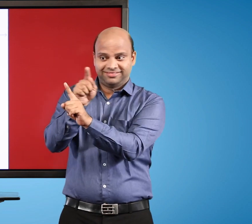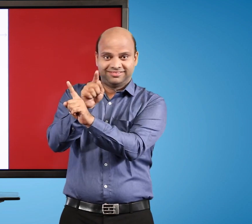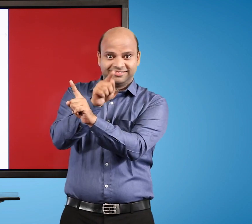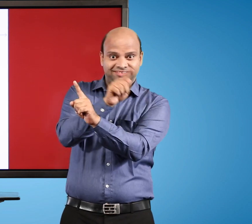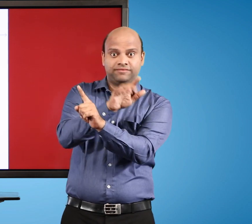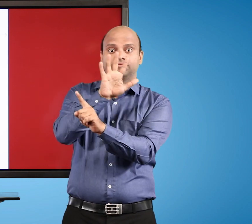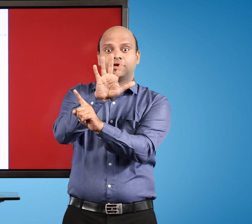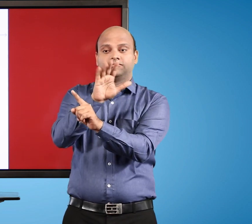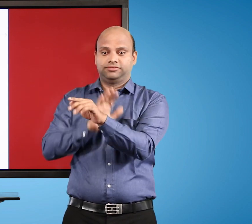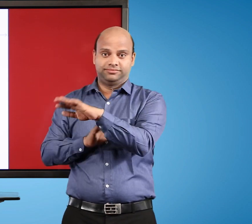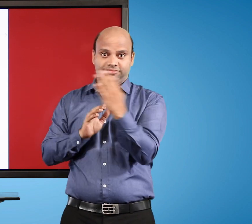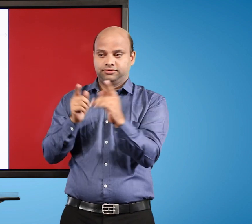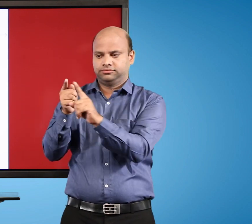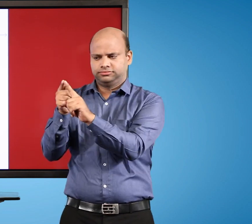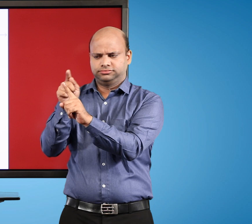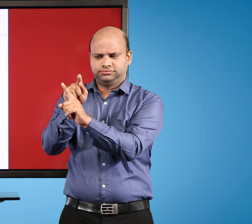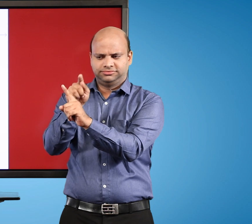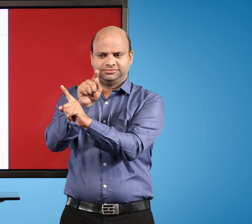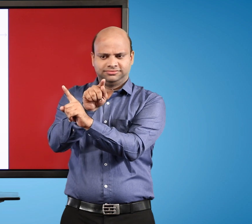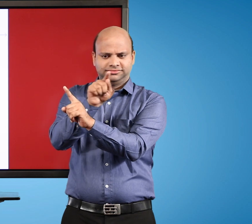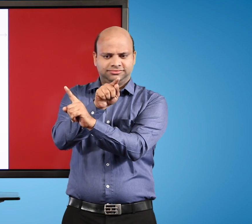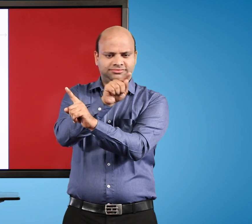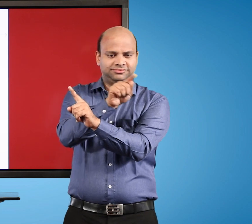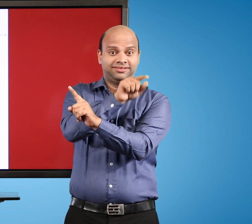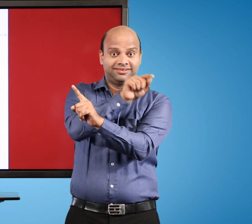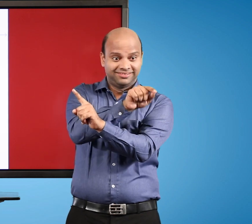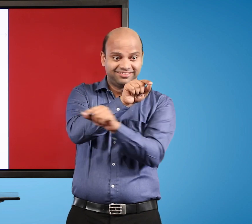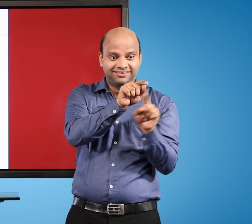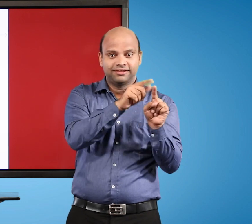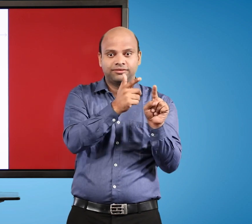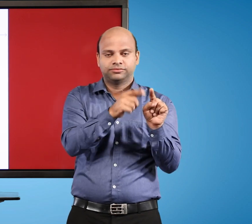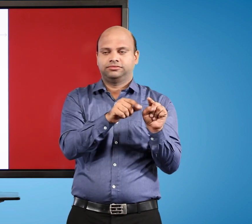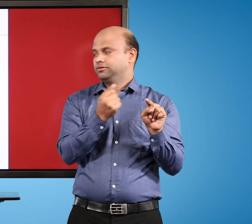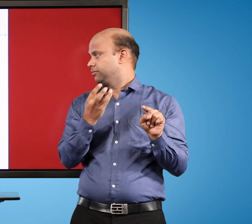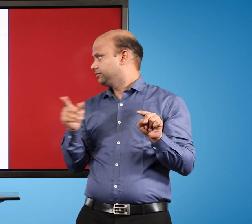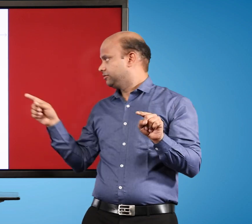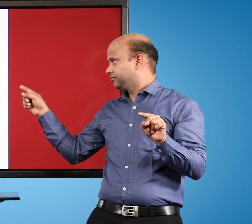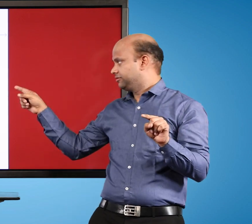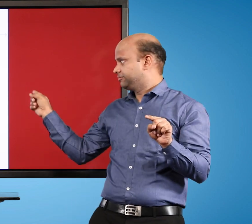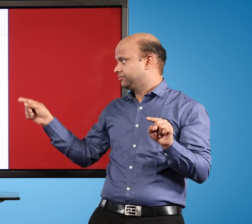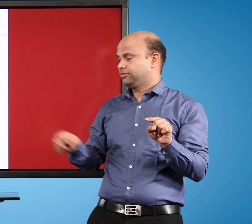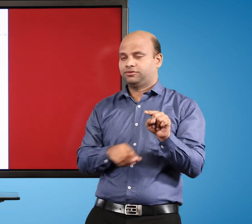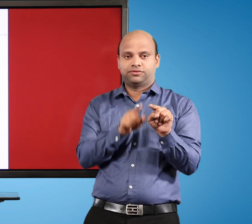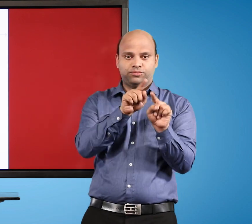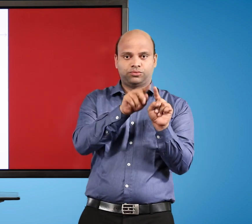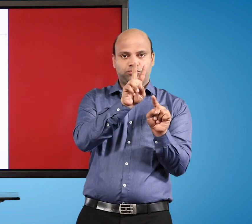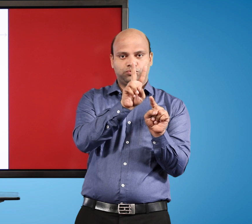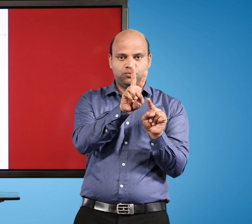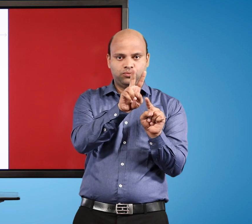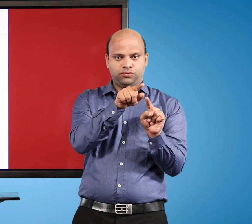so move towards left with one jump of 1 unit. Make 5 such jumps. We